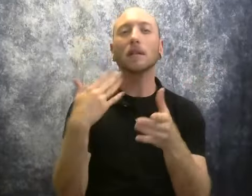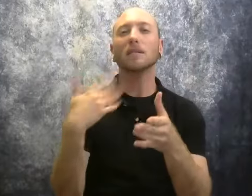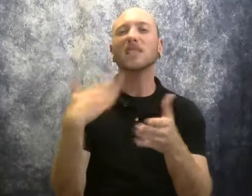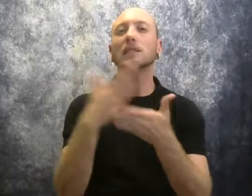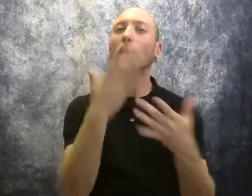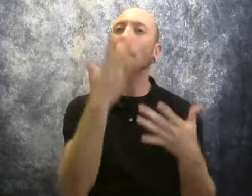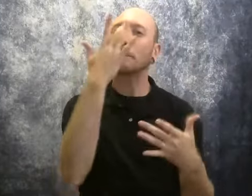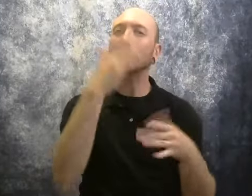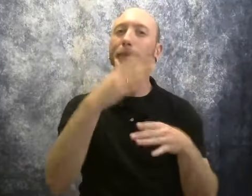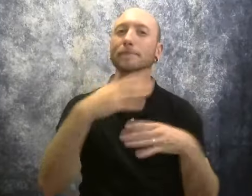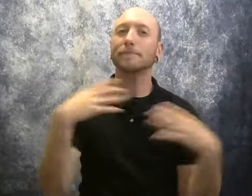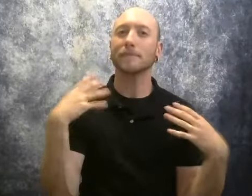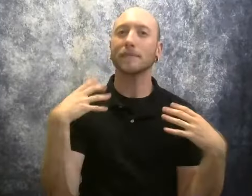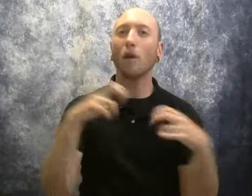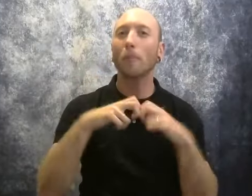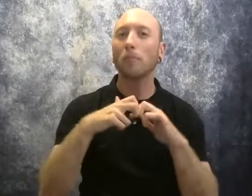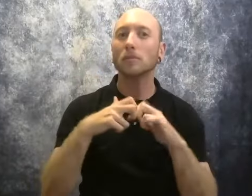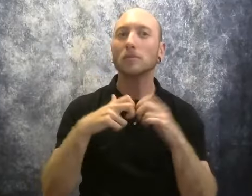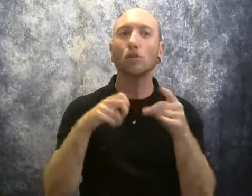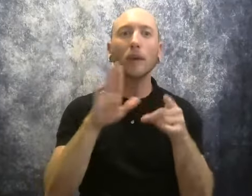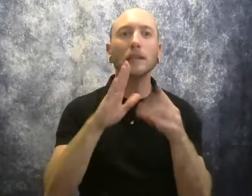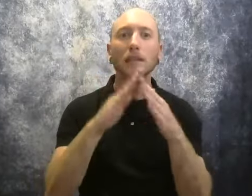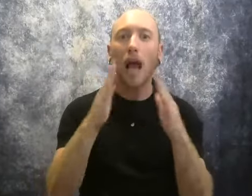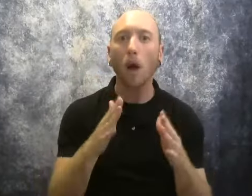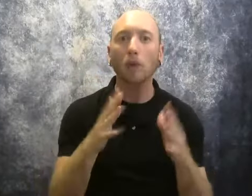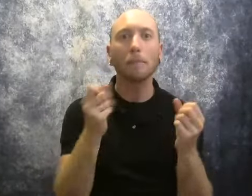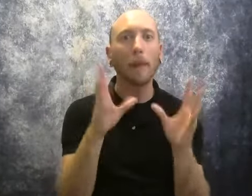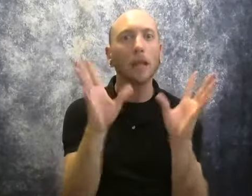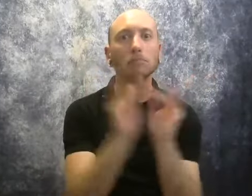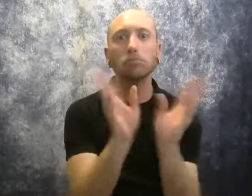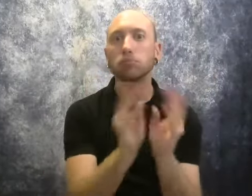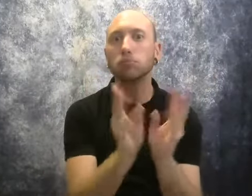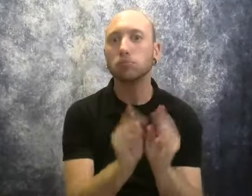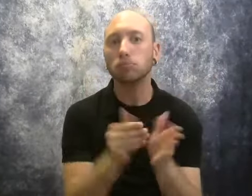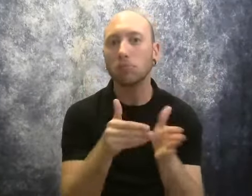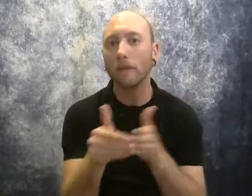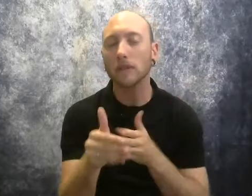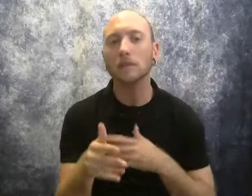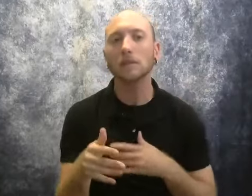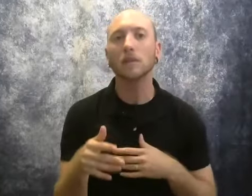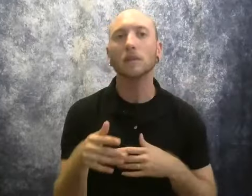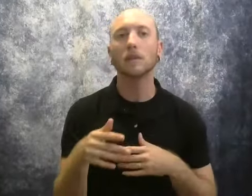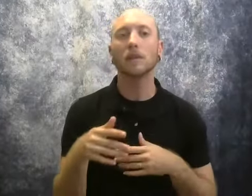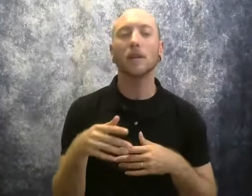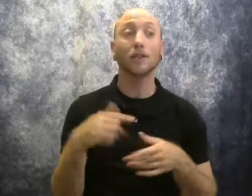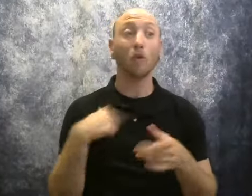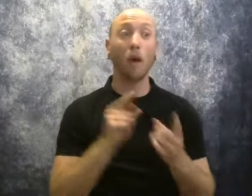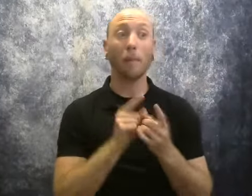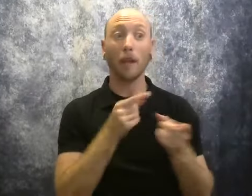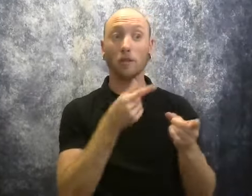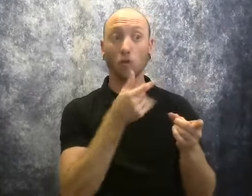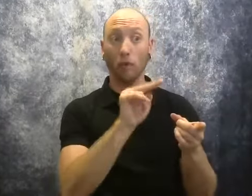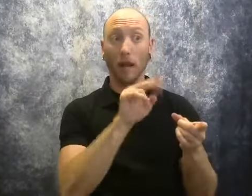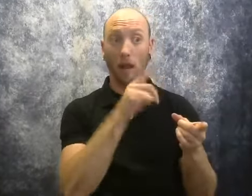was unwell. He couldn't work through health issues, so there was always a constant stream of people going there to get better. And in that time,